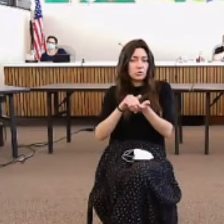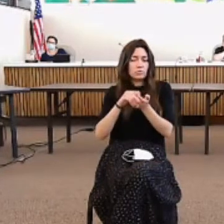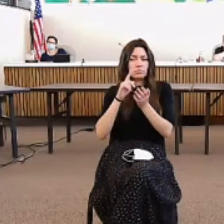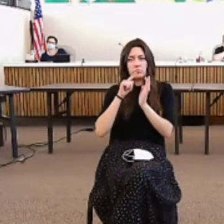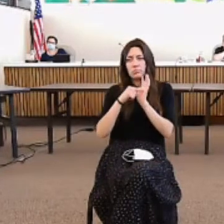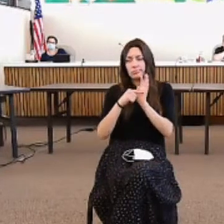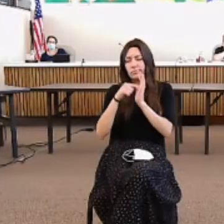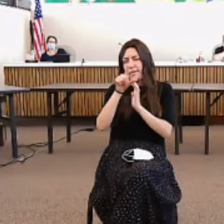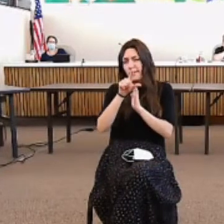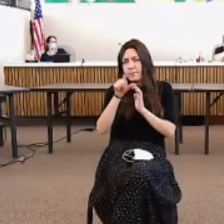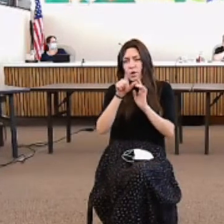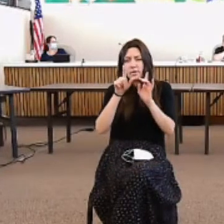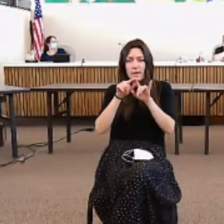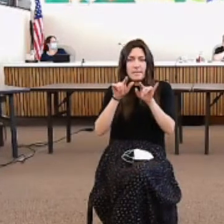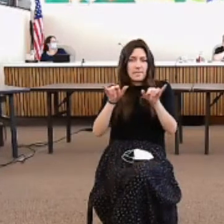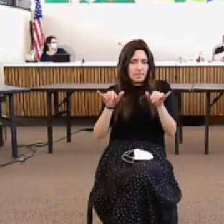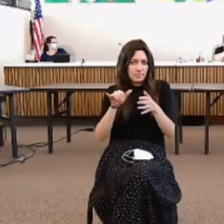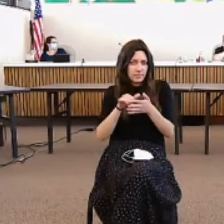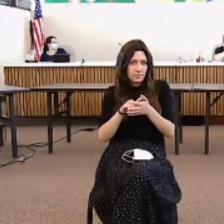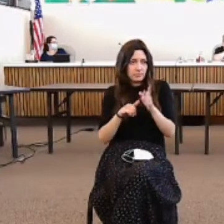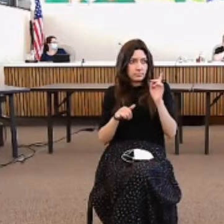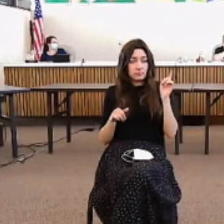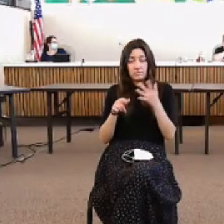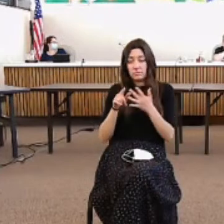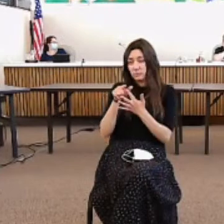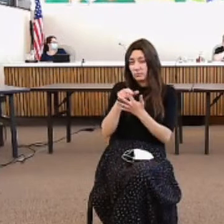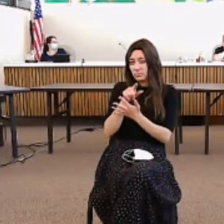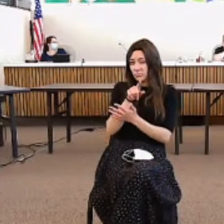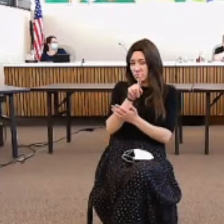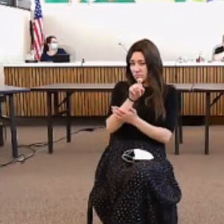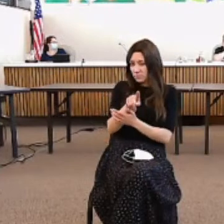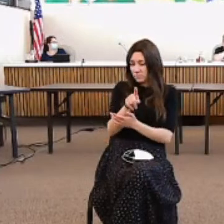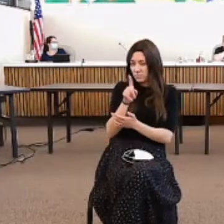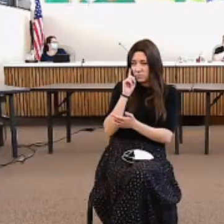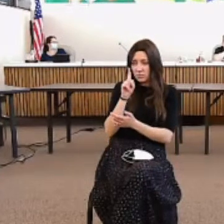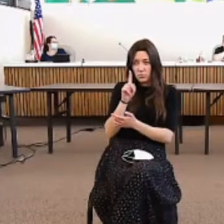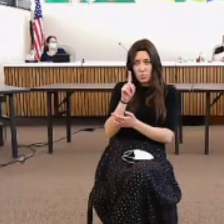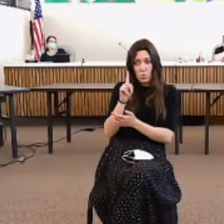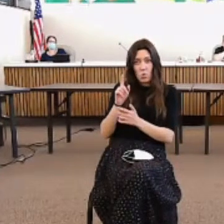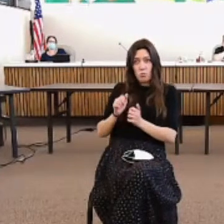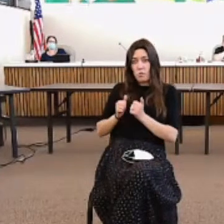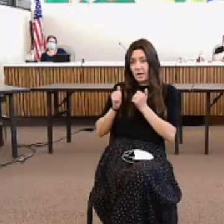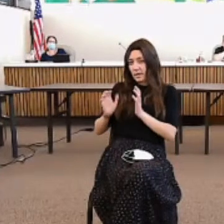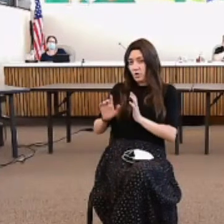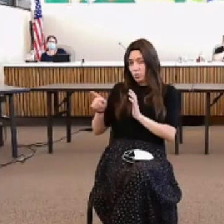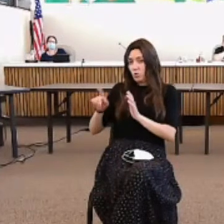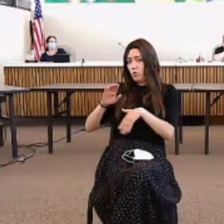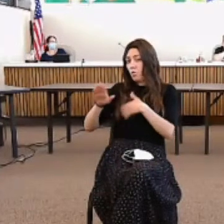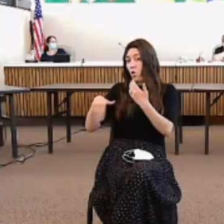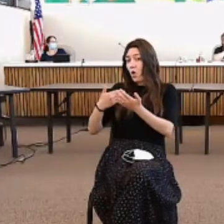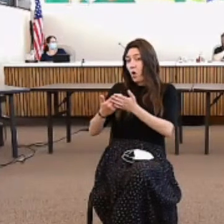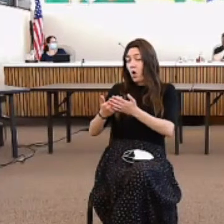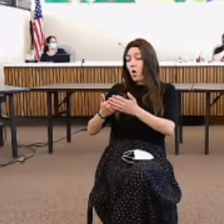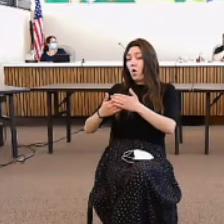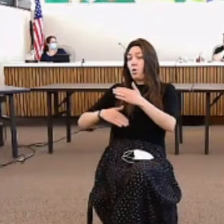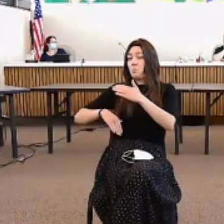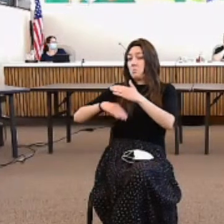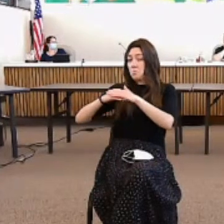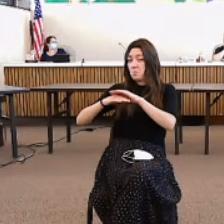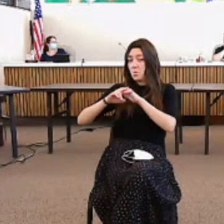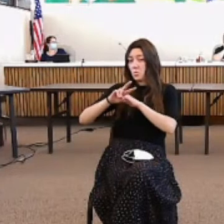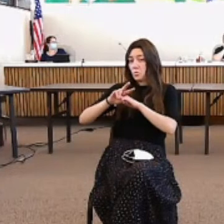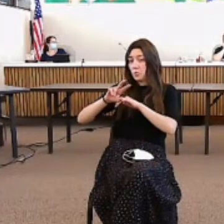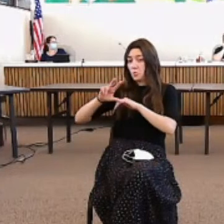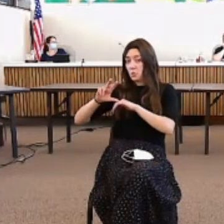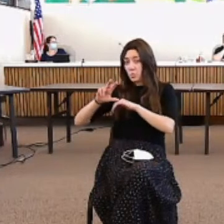it's So as far as the residential aspect, they're all 2 and 3 stories. yes, that's Well, correct. and some ones as